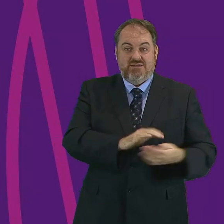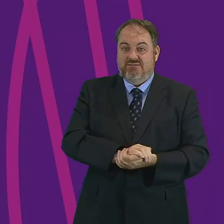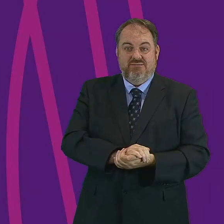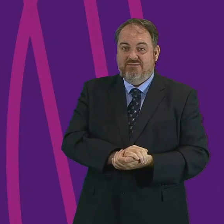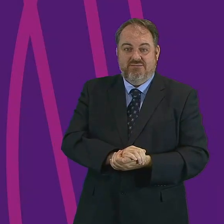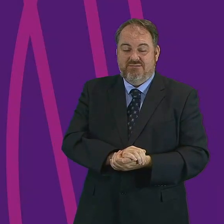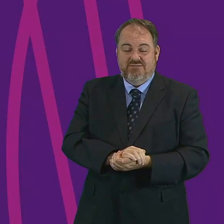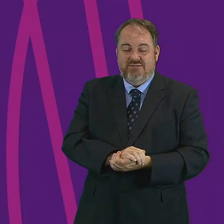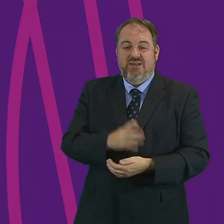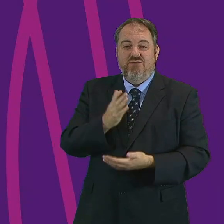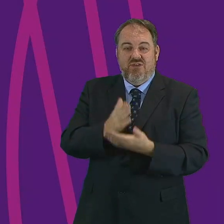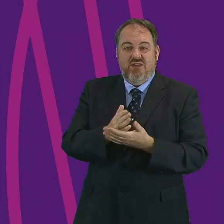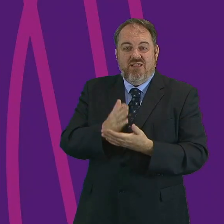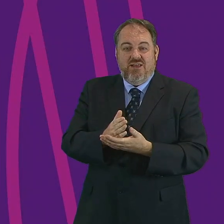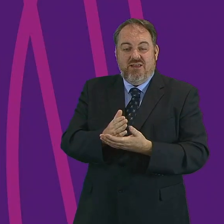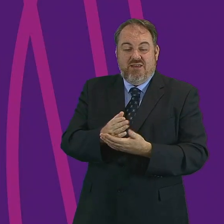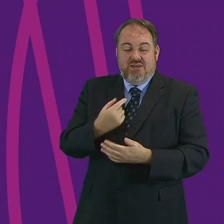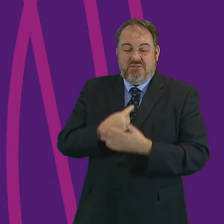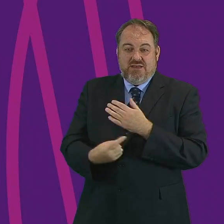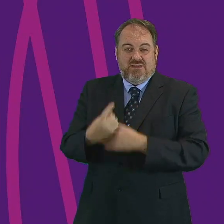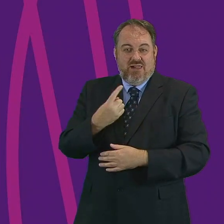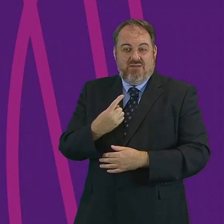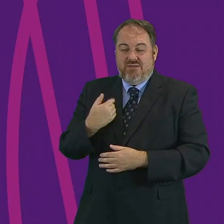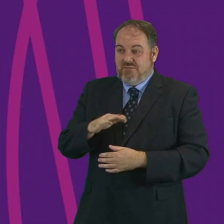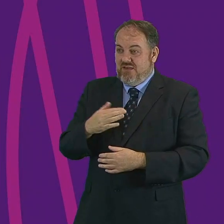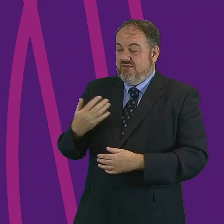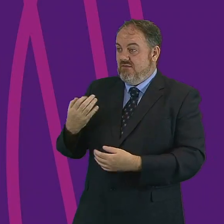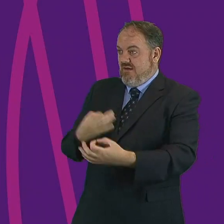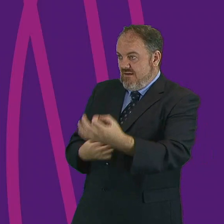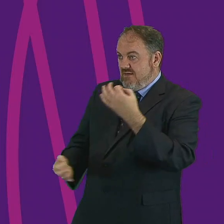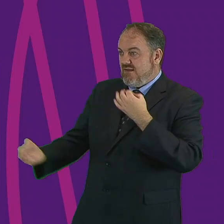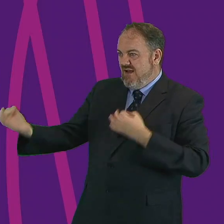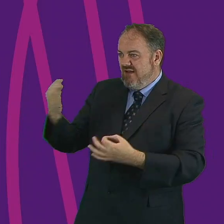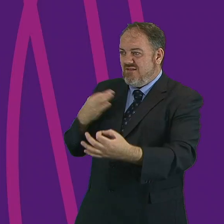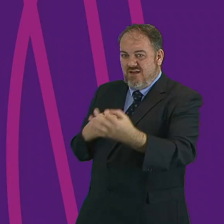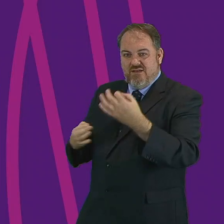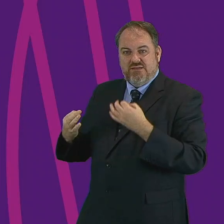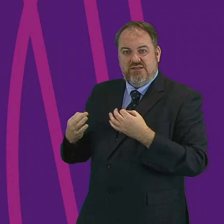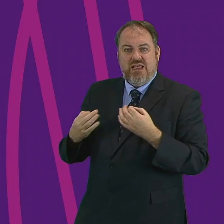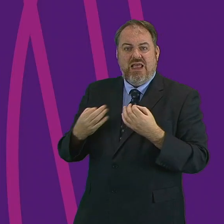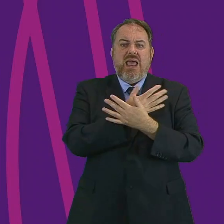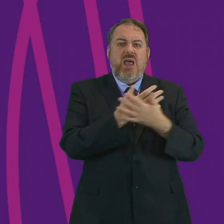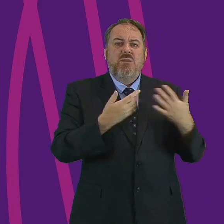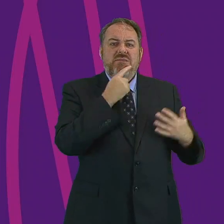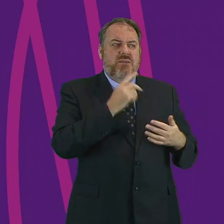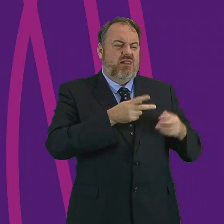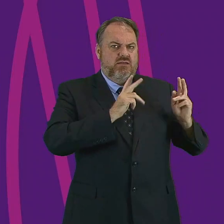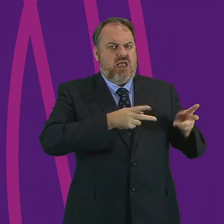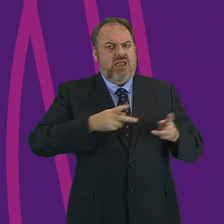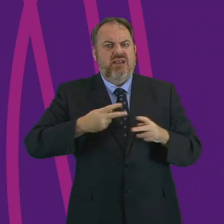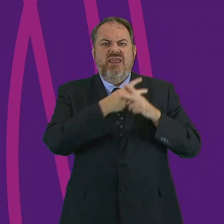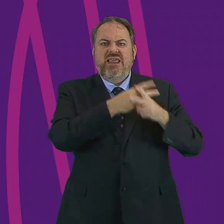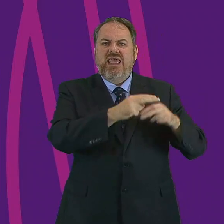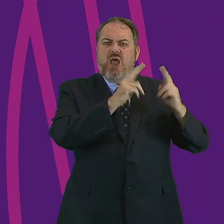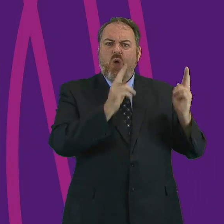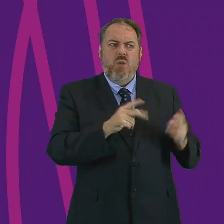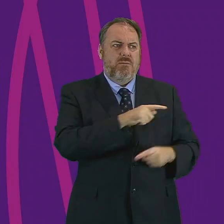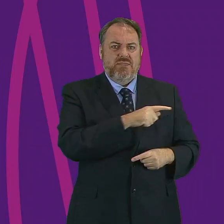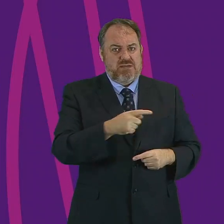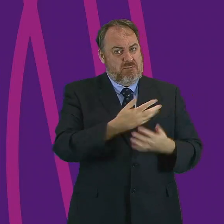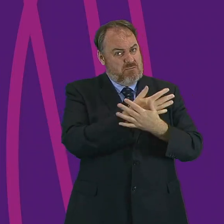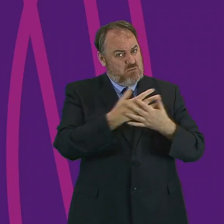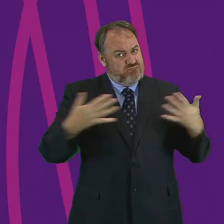the Health Secretary was keen to meet with family representatives as soon as possible, it may be that that does provide some of the answers